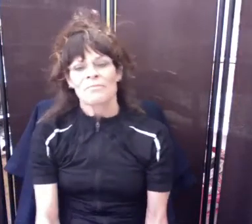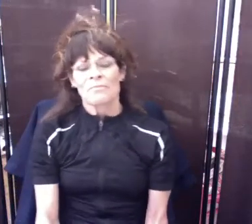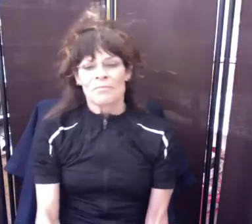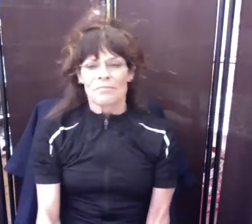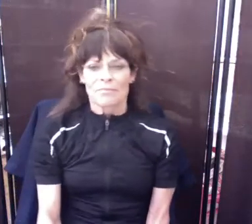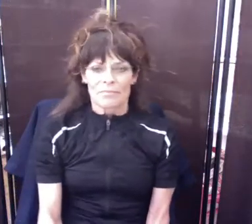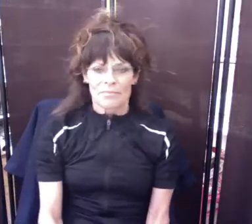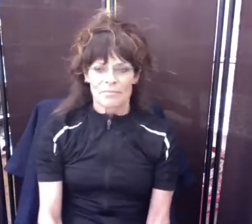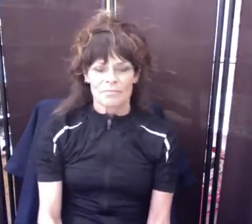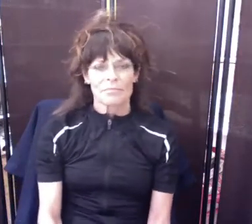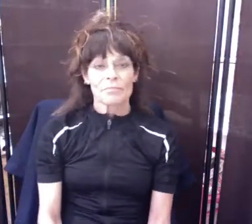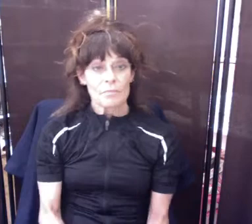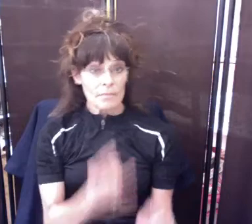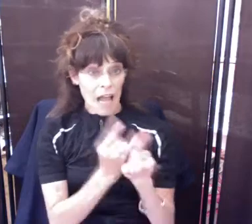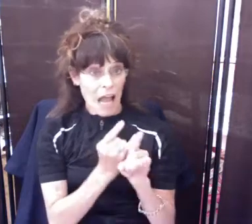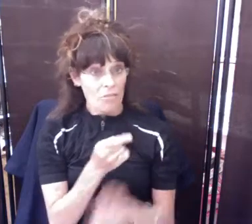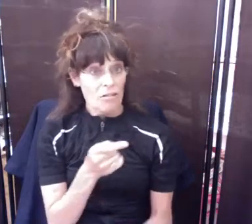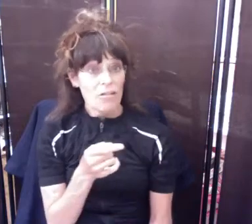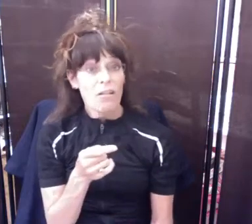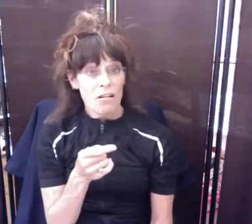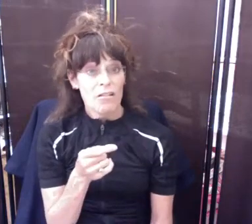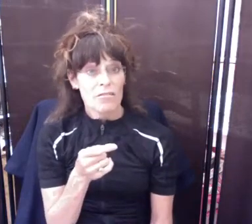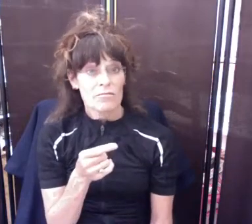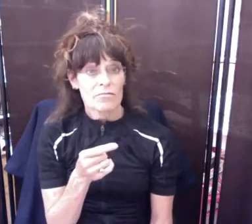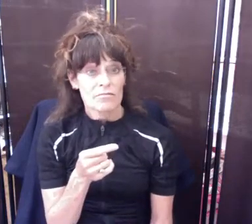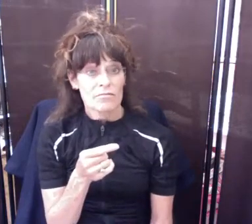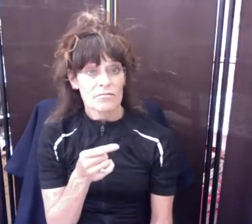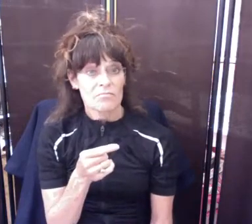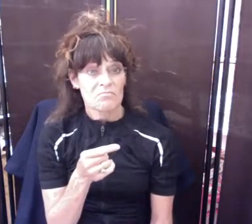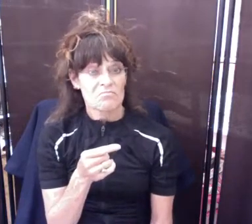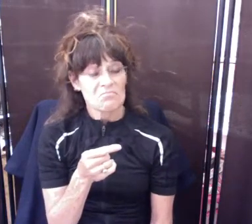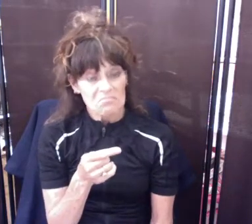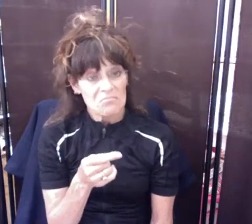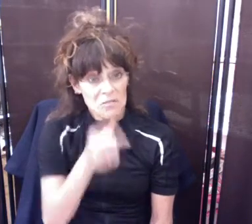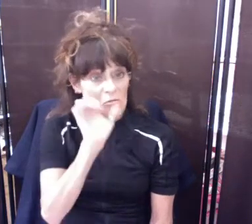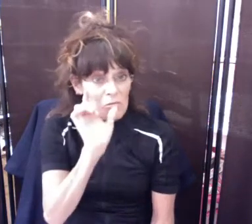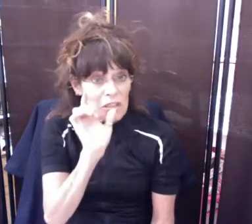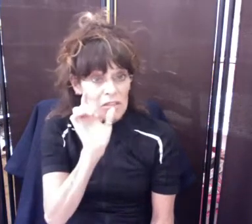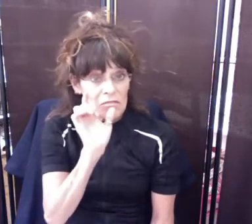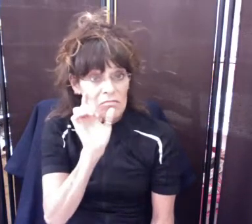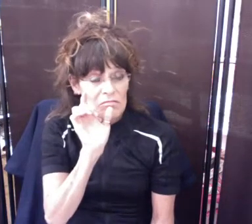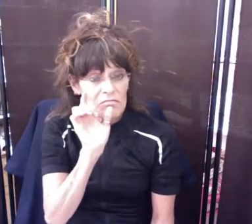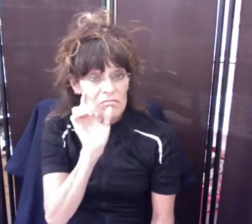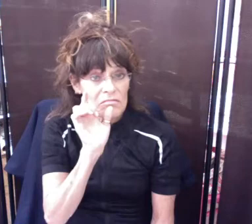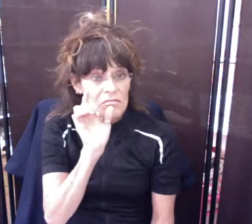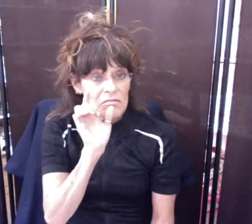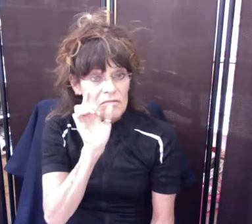alcohol does something to anyone that drinks it, but alcohol does something